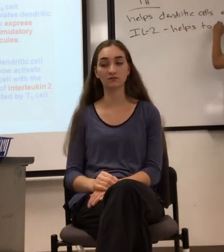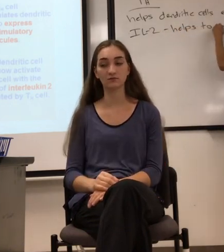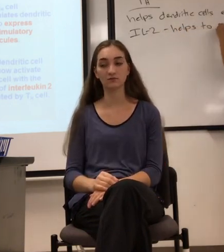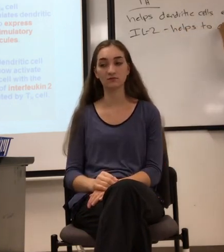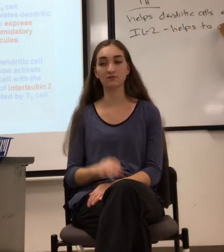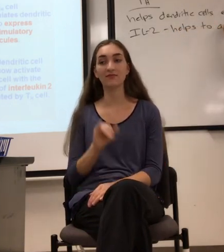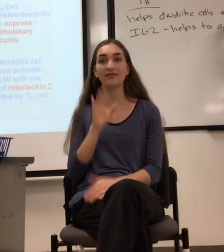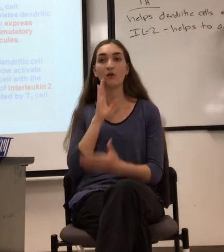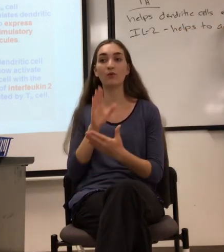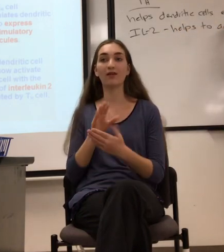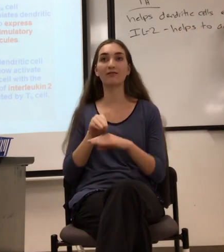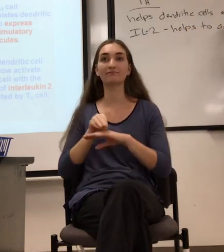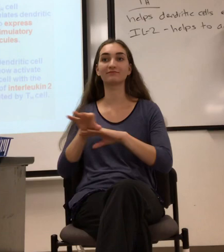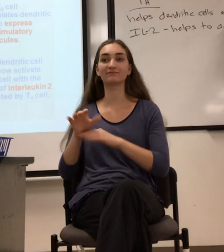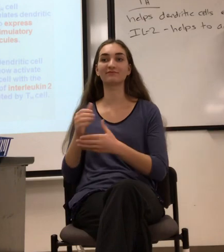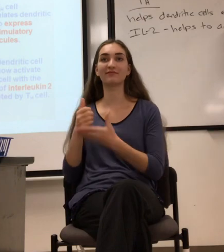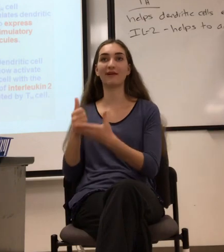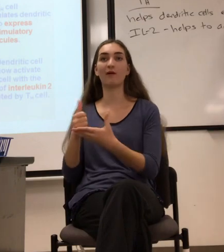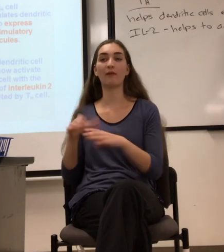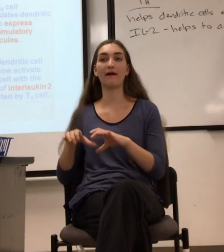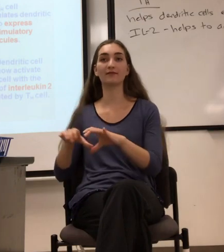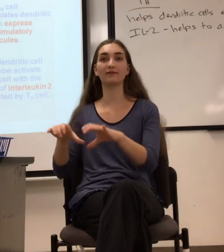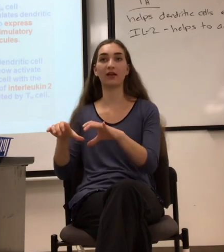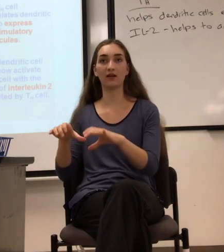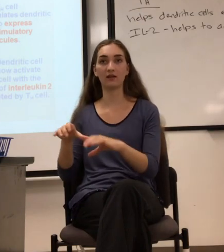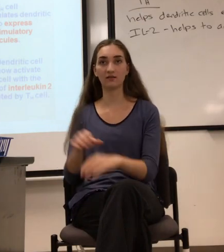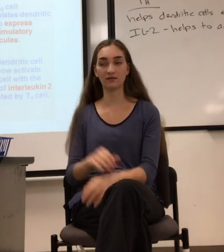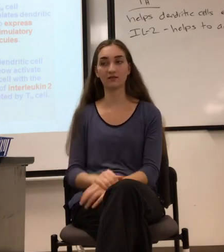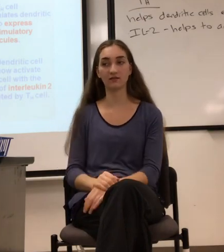That helps to activate